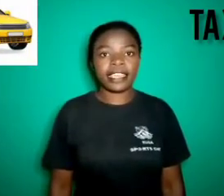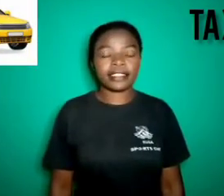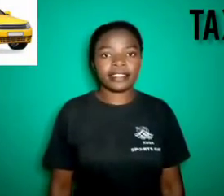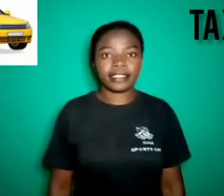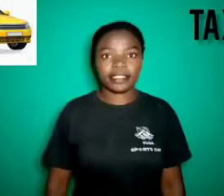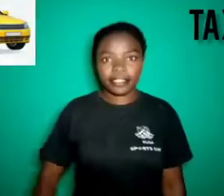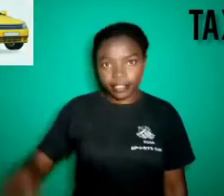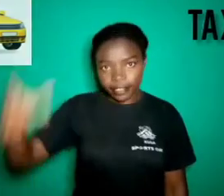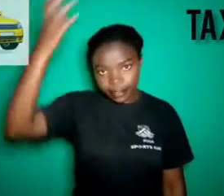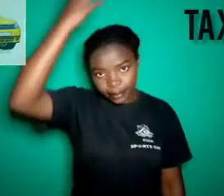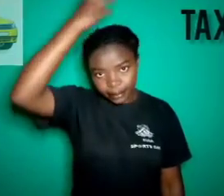Taxi.